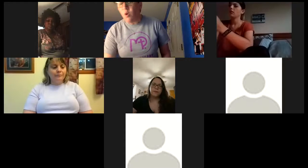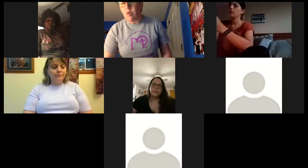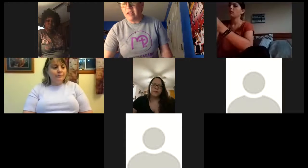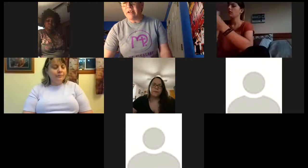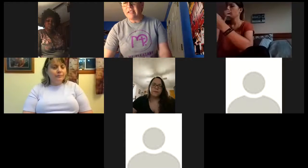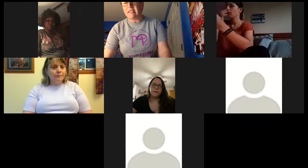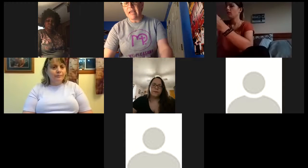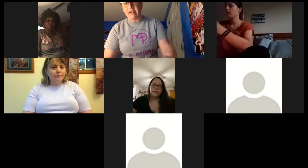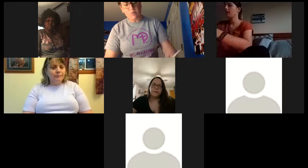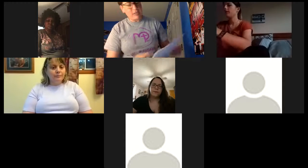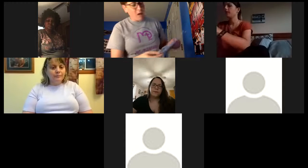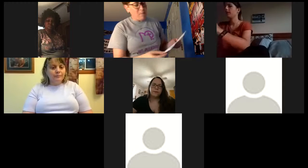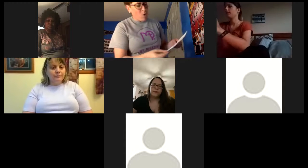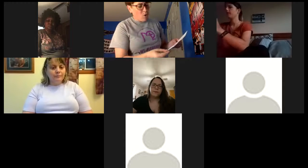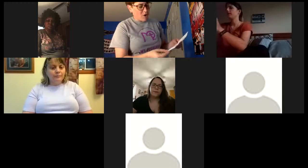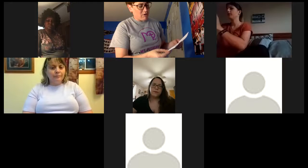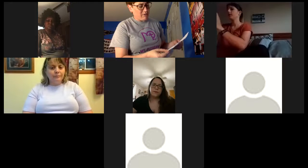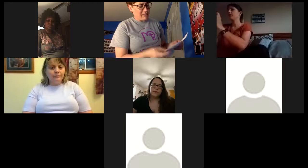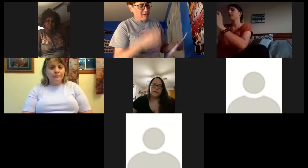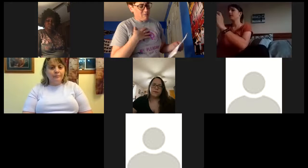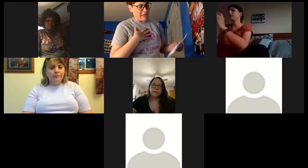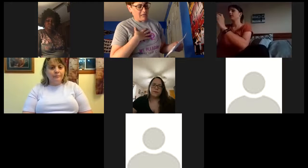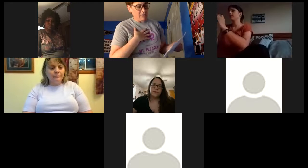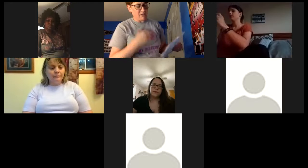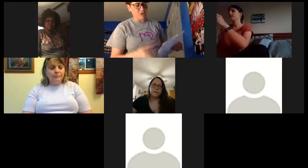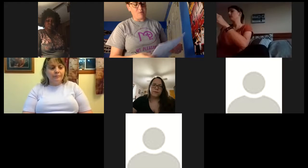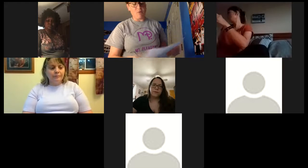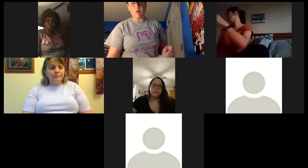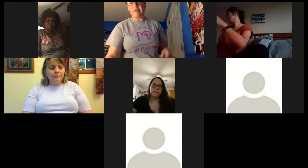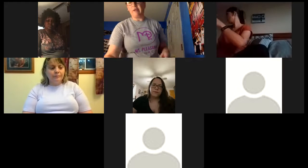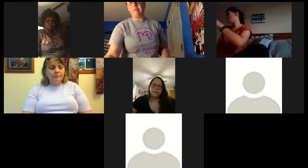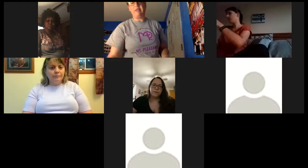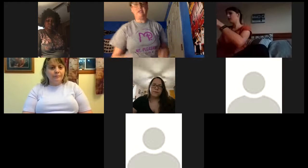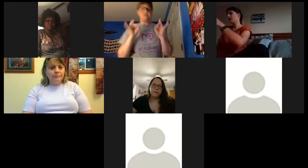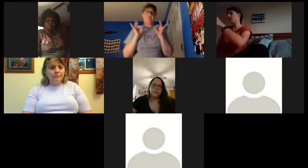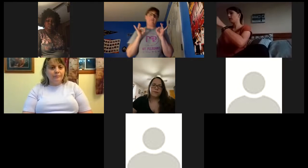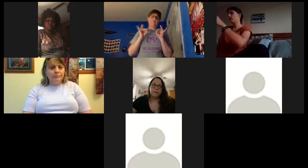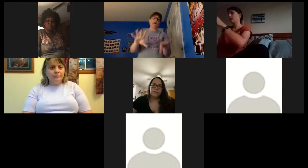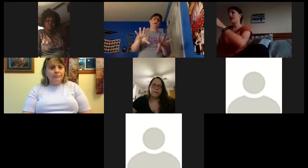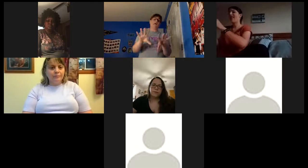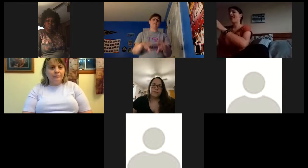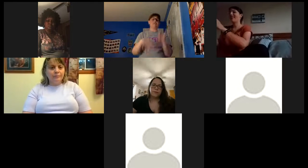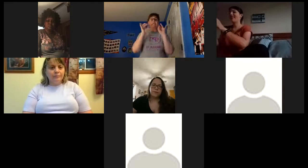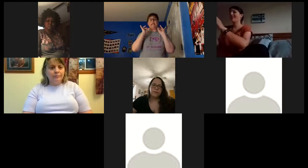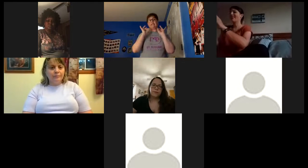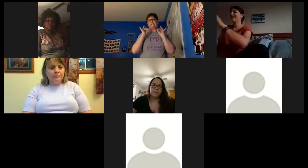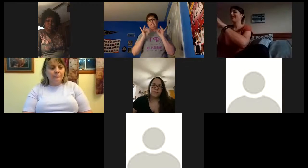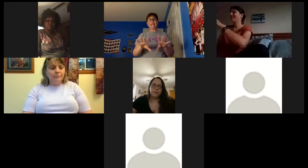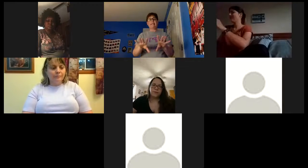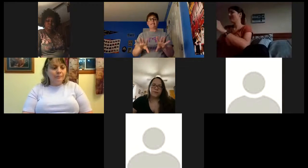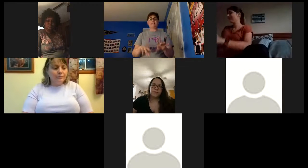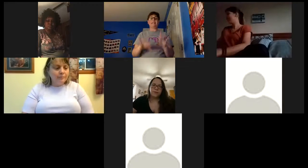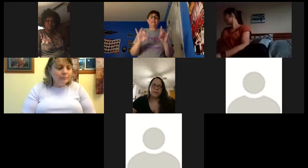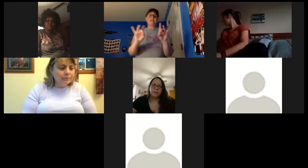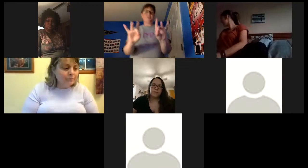And and there it is. And it was abhor. I was like, oh my goodness, you abhor something. You just can't